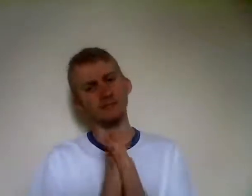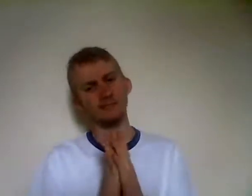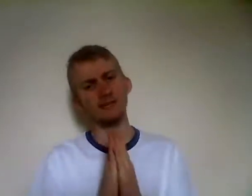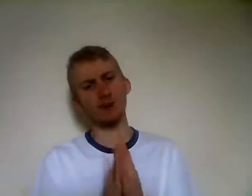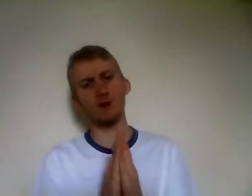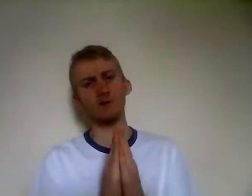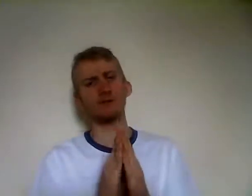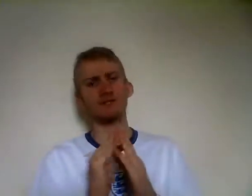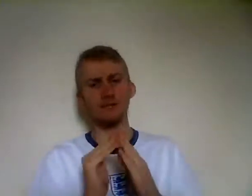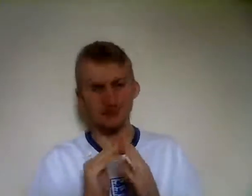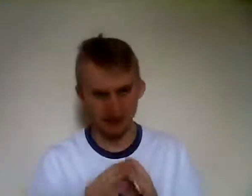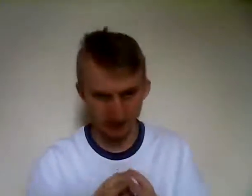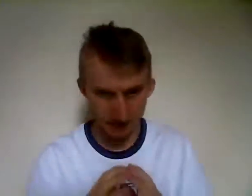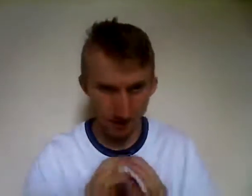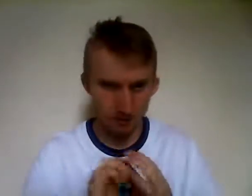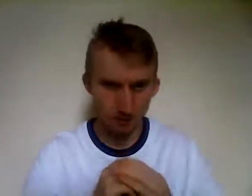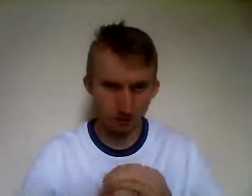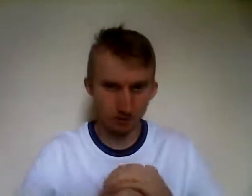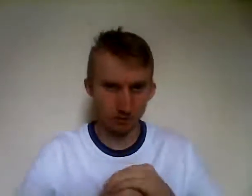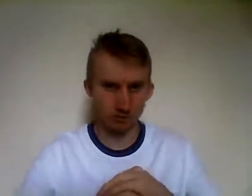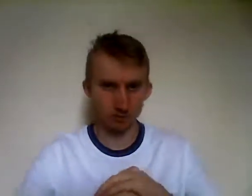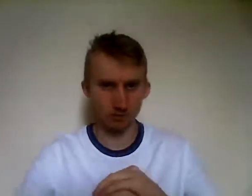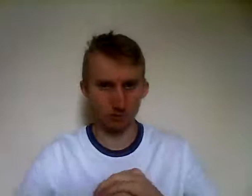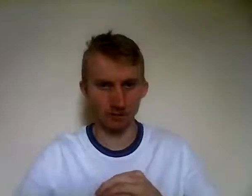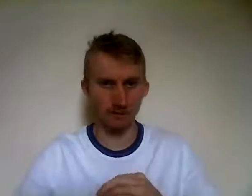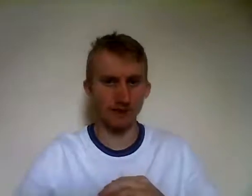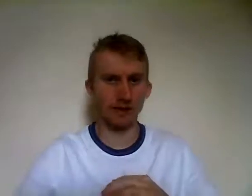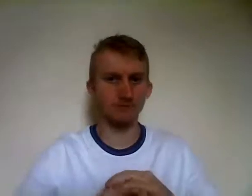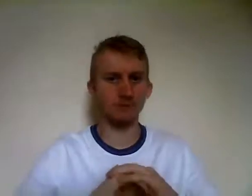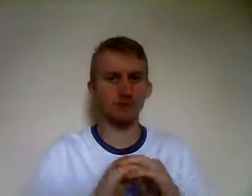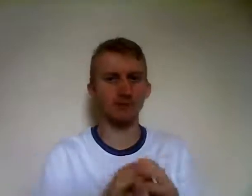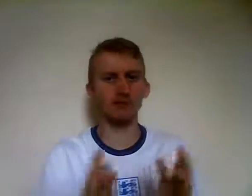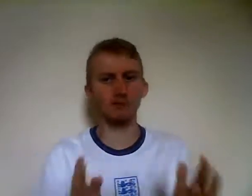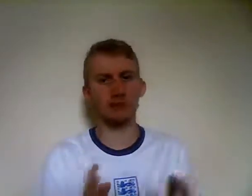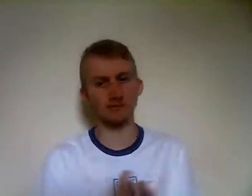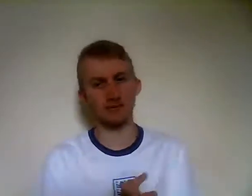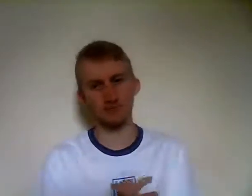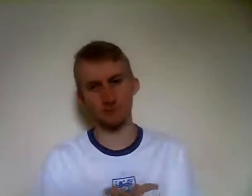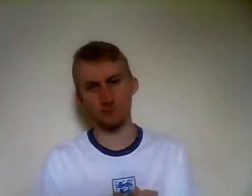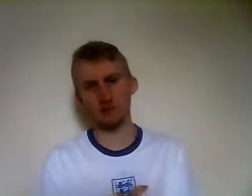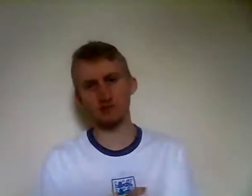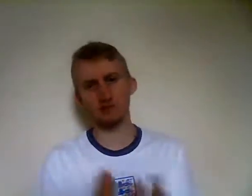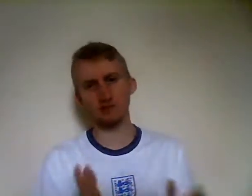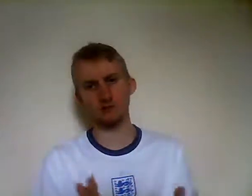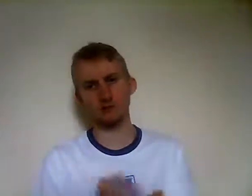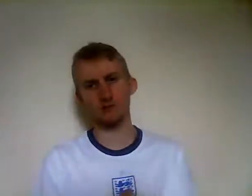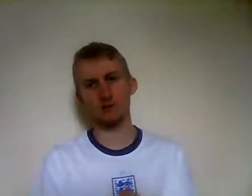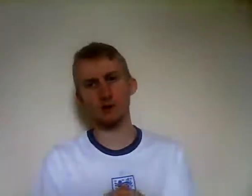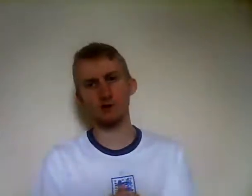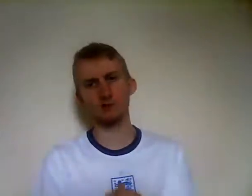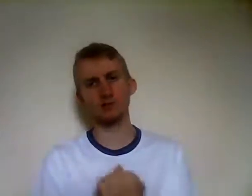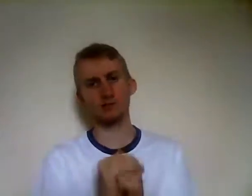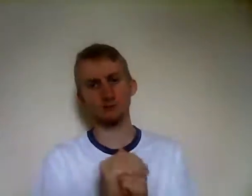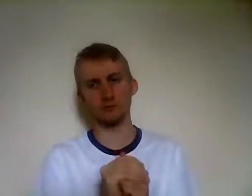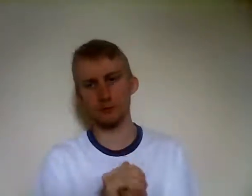Estate Holdings Limited took control of Crawley after buying it from the SA Group in conjunction with former owner John